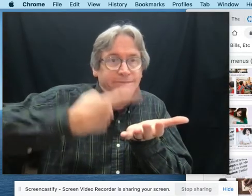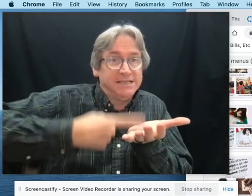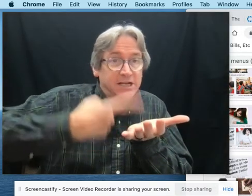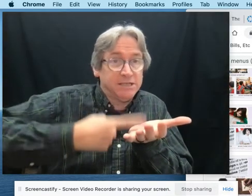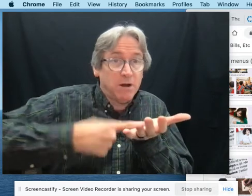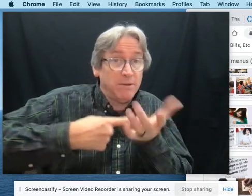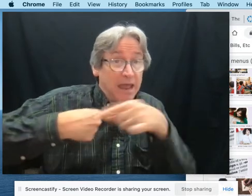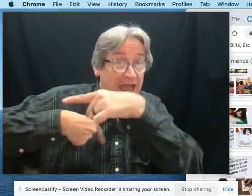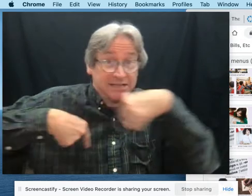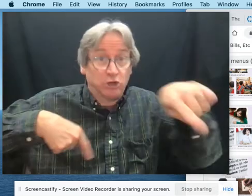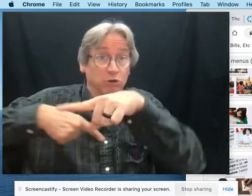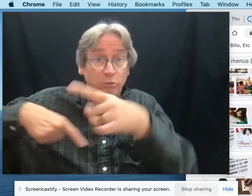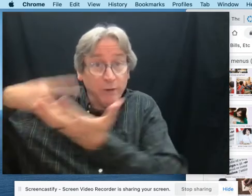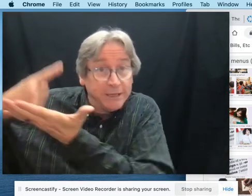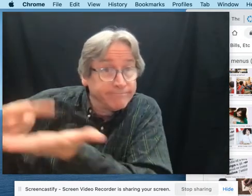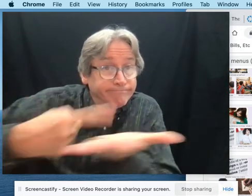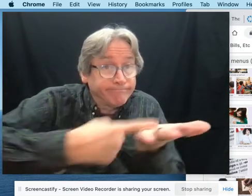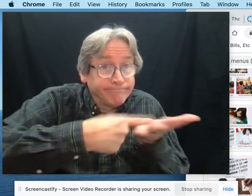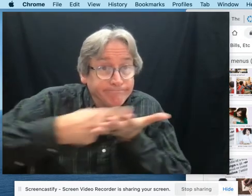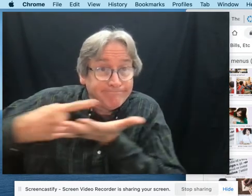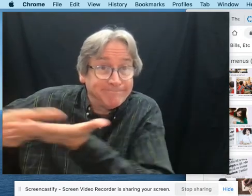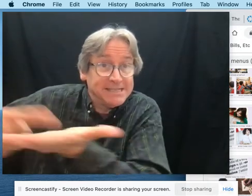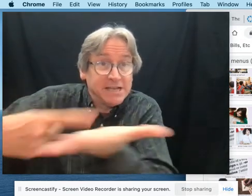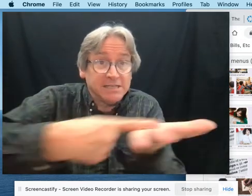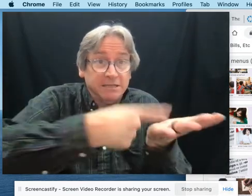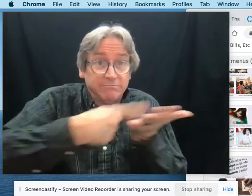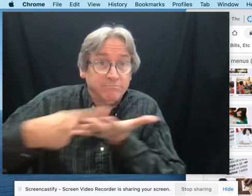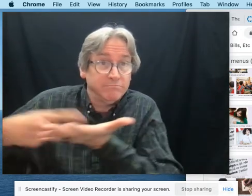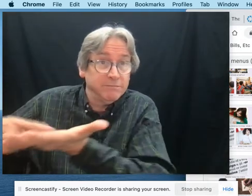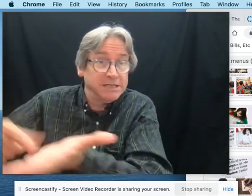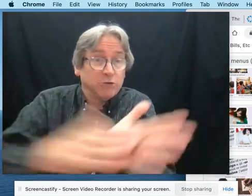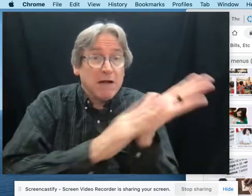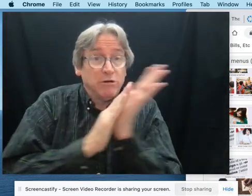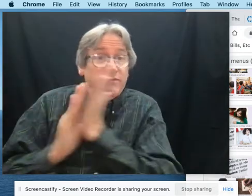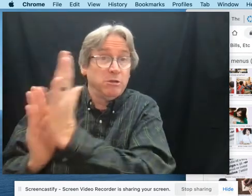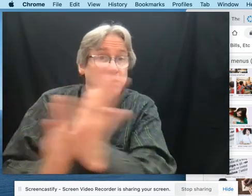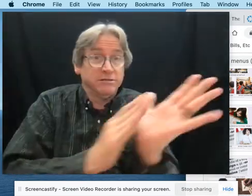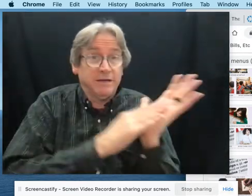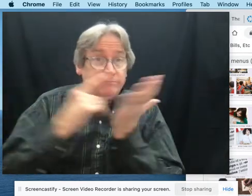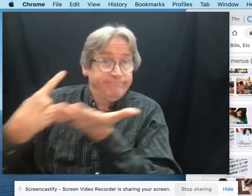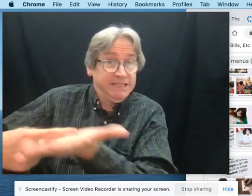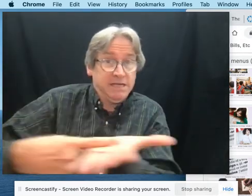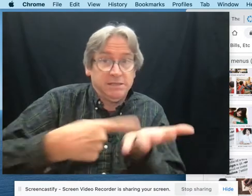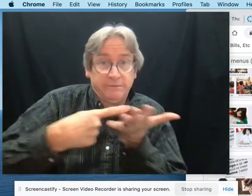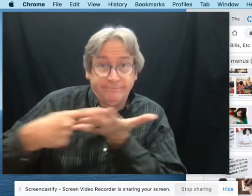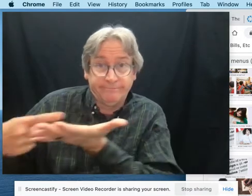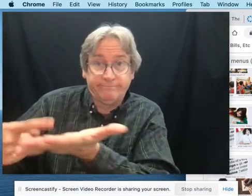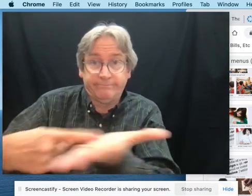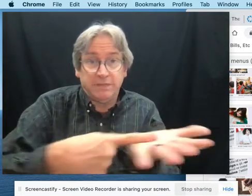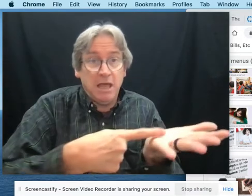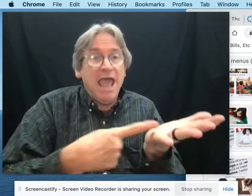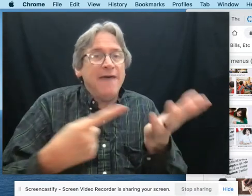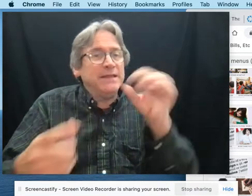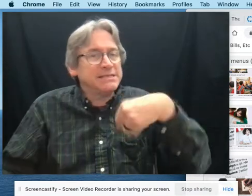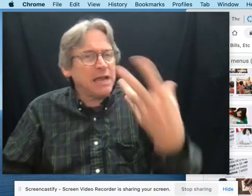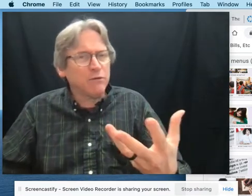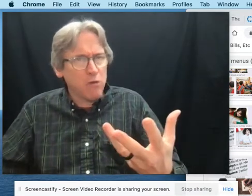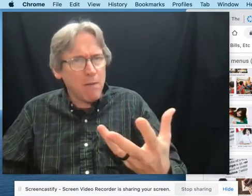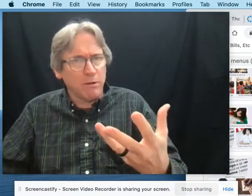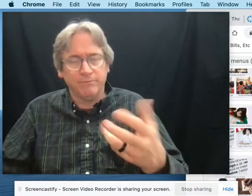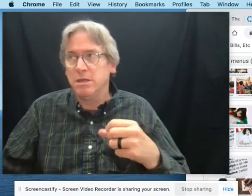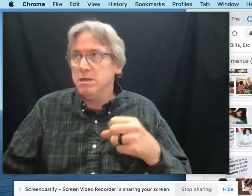we can discuss a problem, and as a group, we can discuss it It's like a round of applause, right? Discuss. And then the